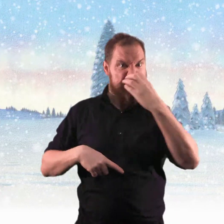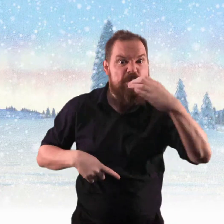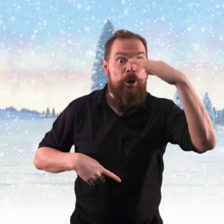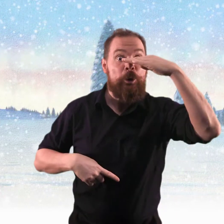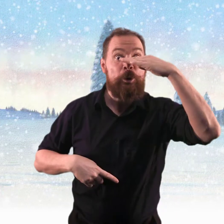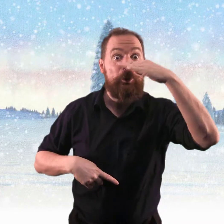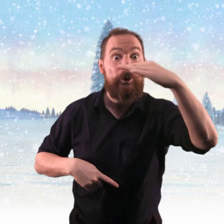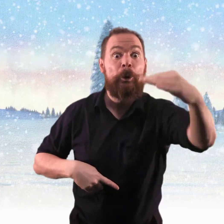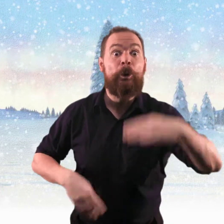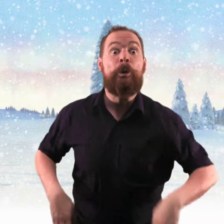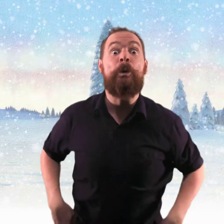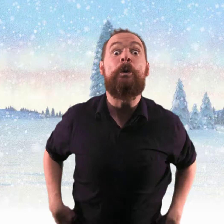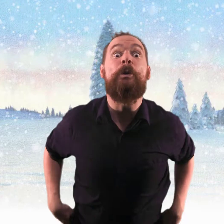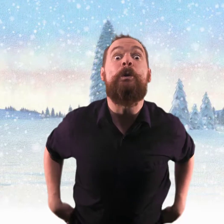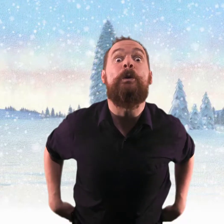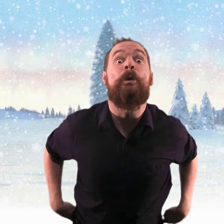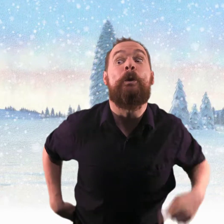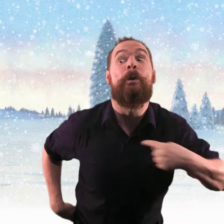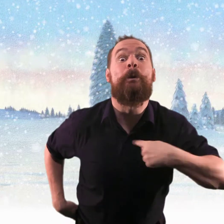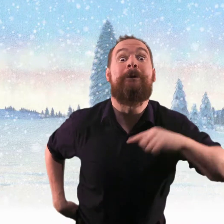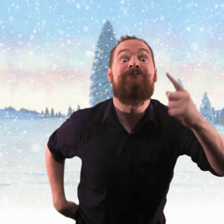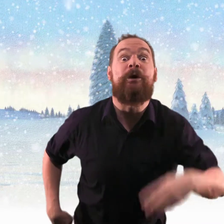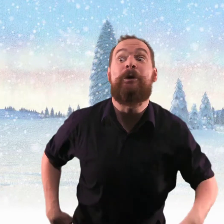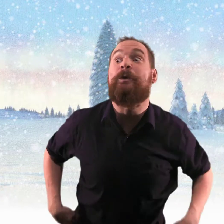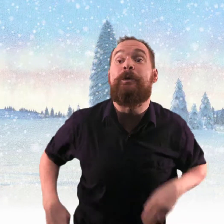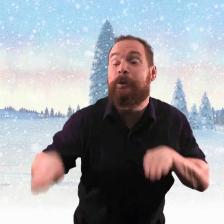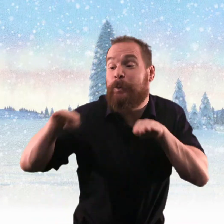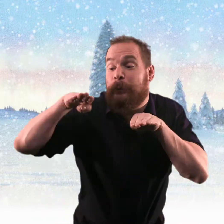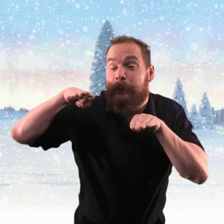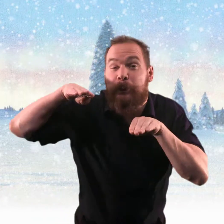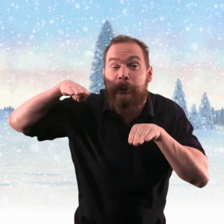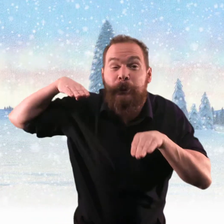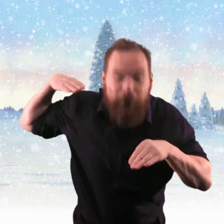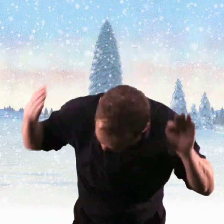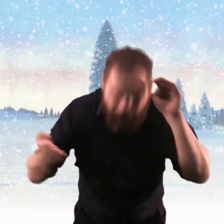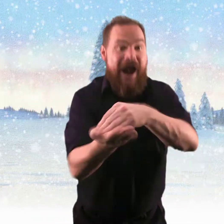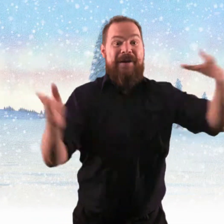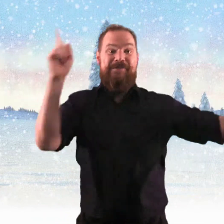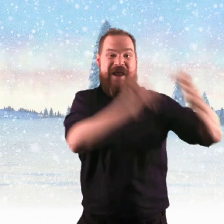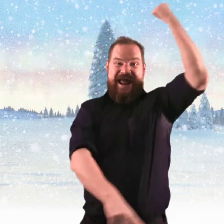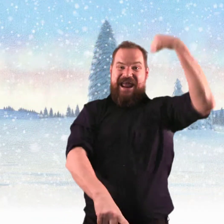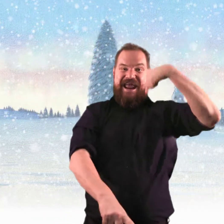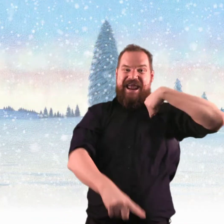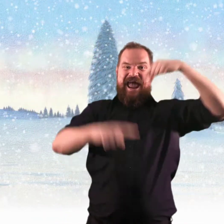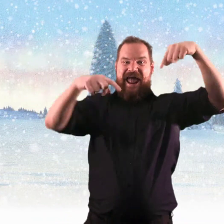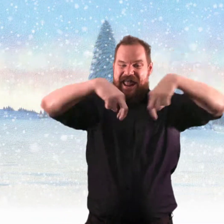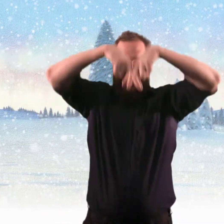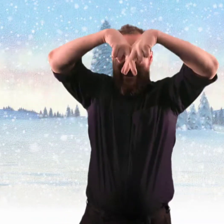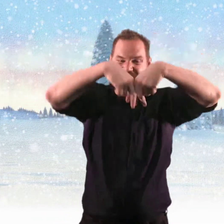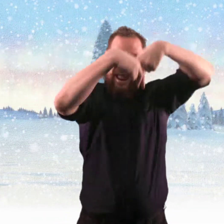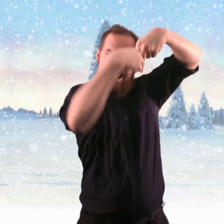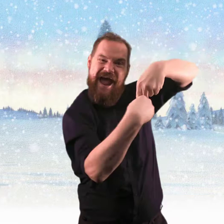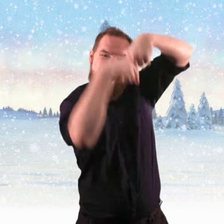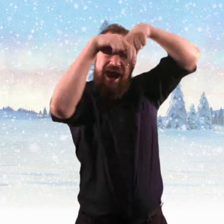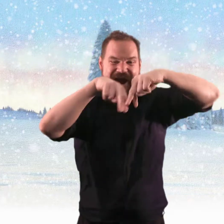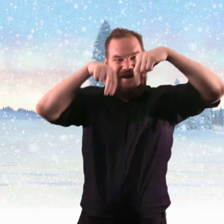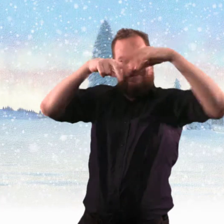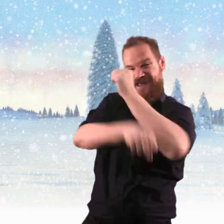line. He was first. They had won. They leapt off the sledge and then danced around in